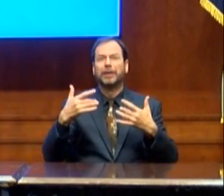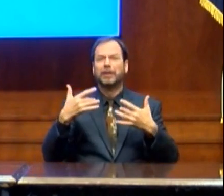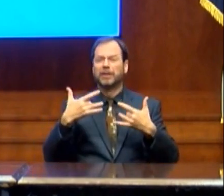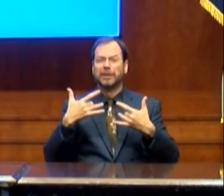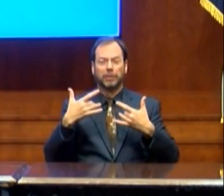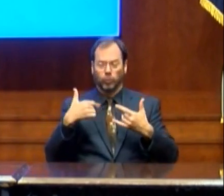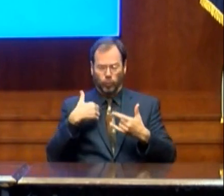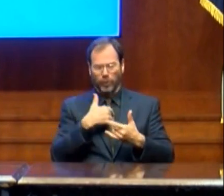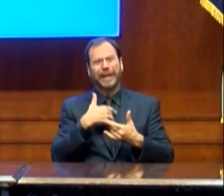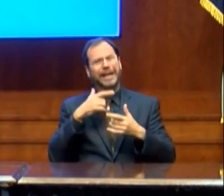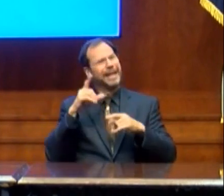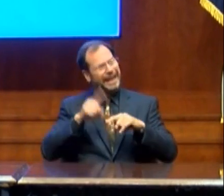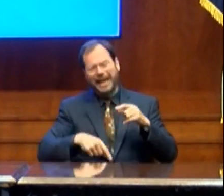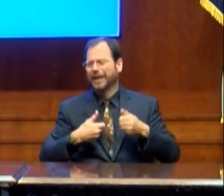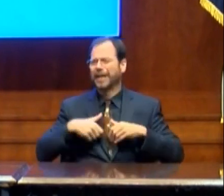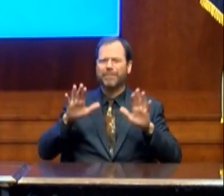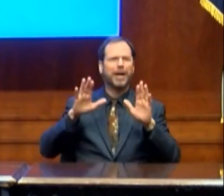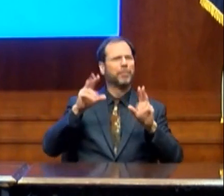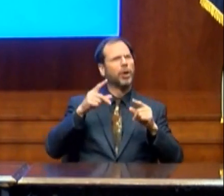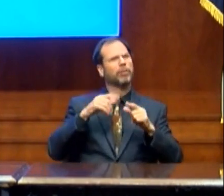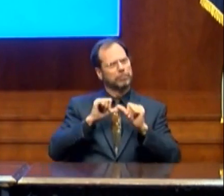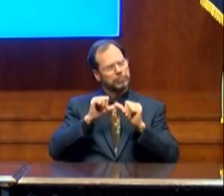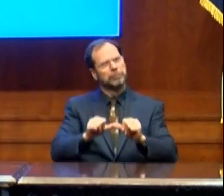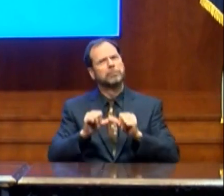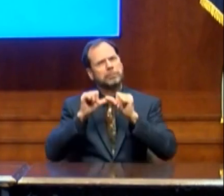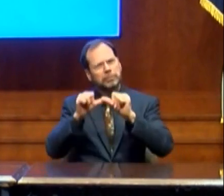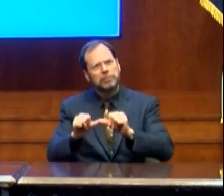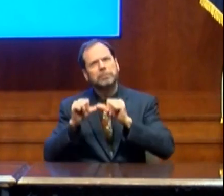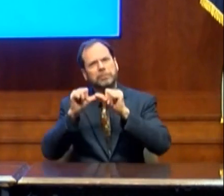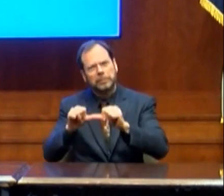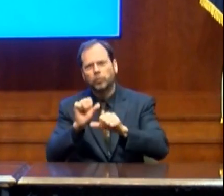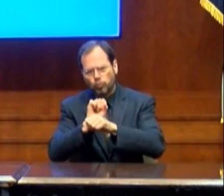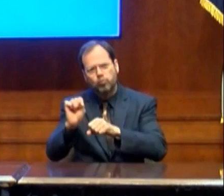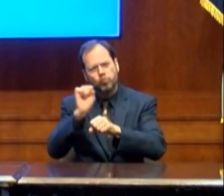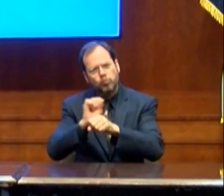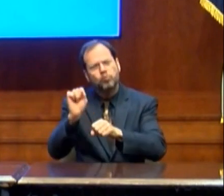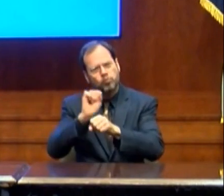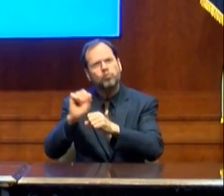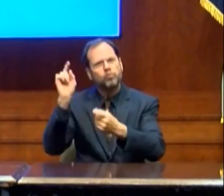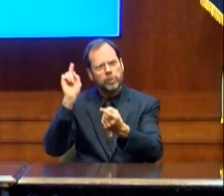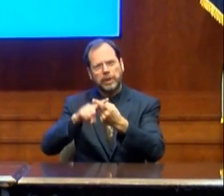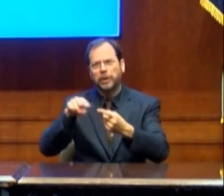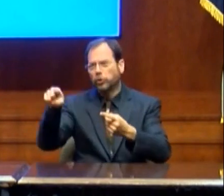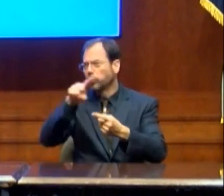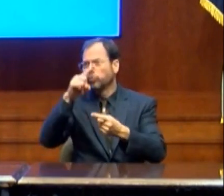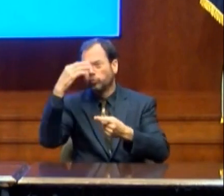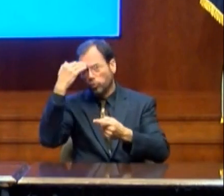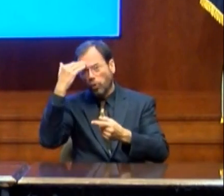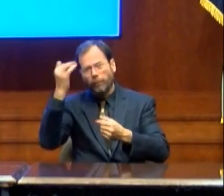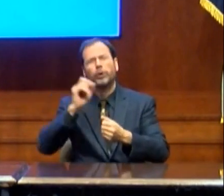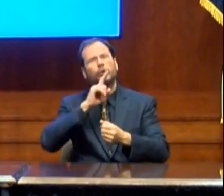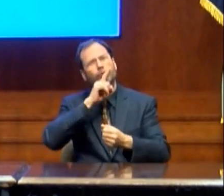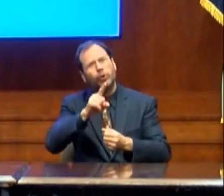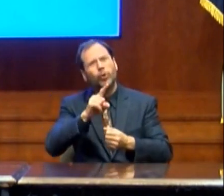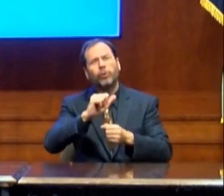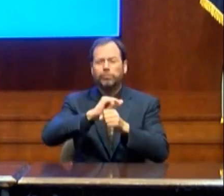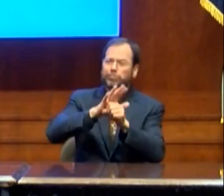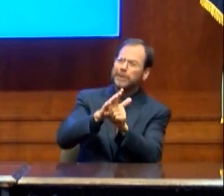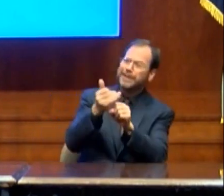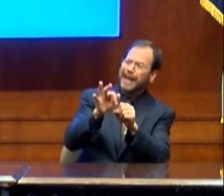isn't momentum behind it, and we can't give up. We need to keep doing what we're doing until we're absolutely certain that we